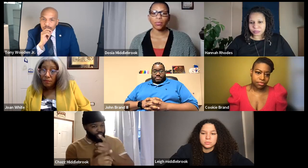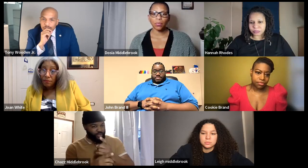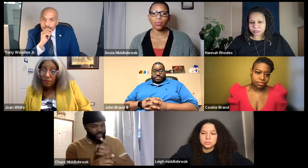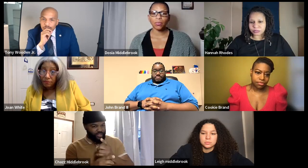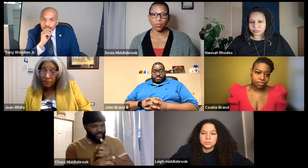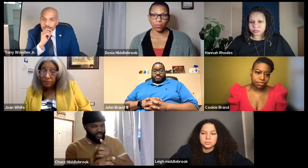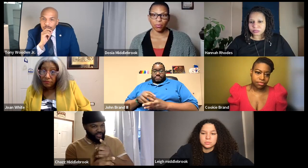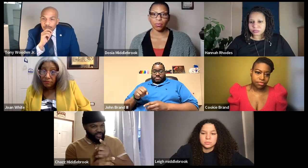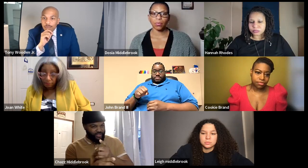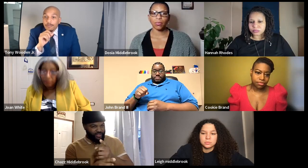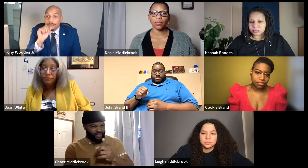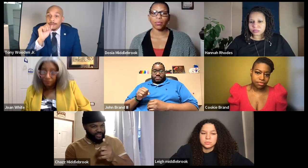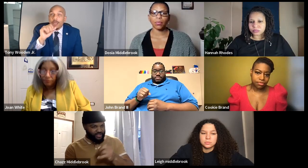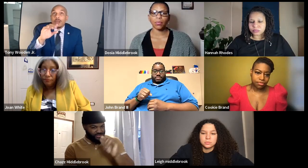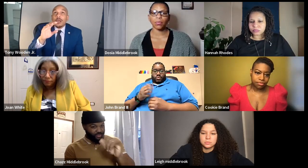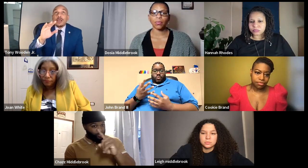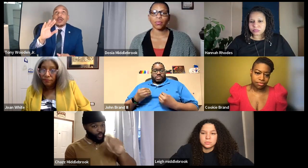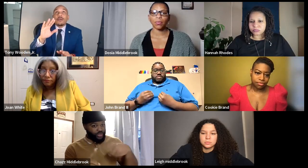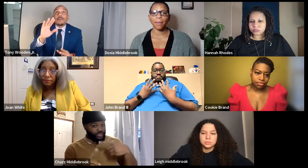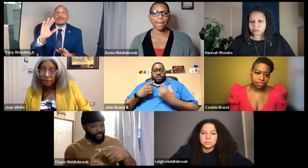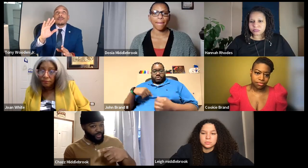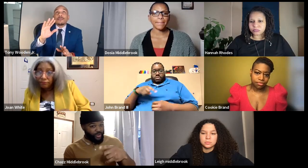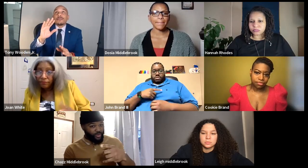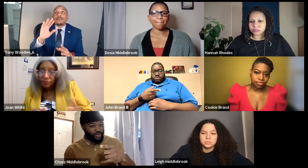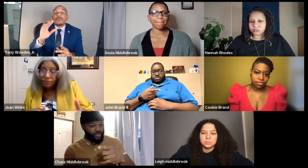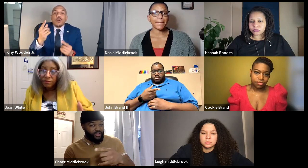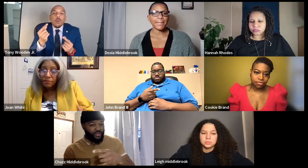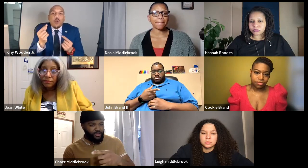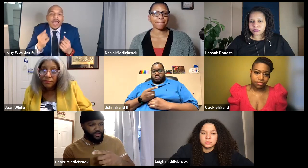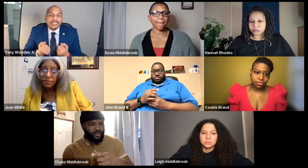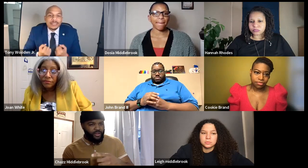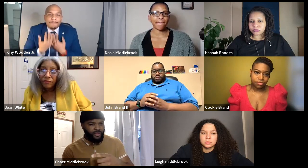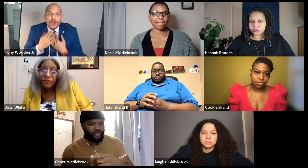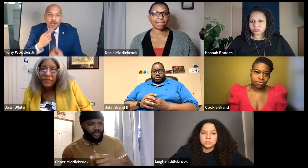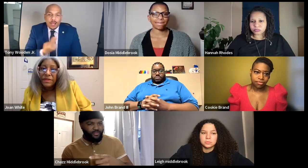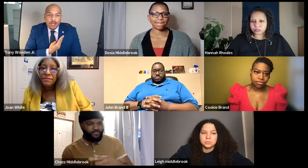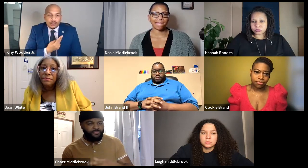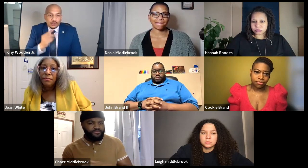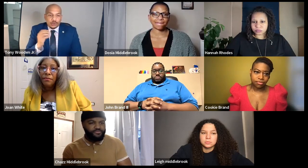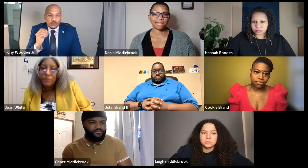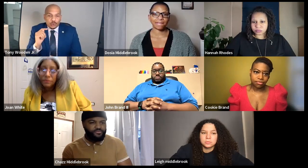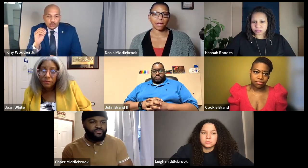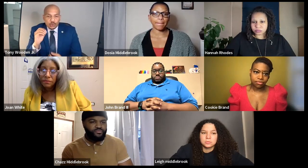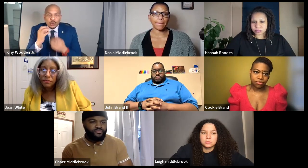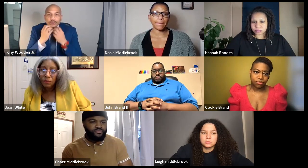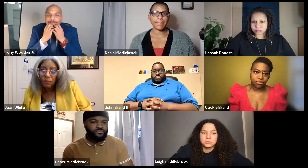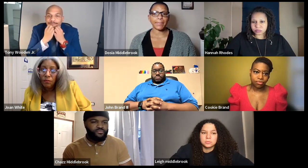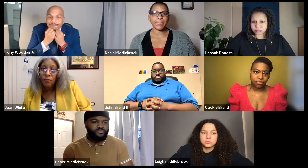specifically, do we cherish our families, our history? I think it was something that it goes, what inspires us, I think,